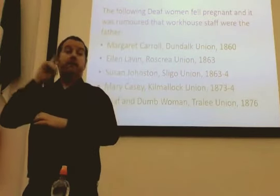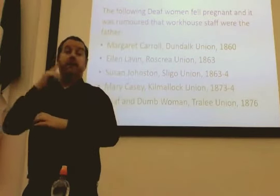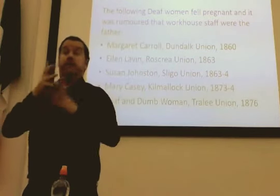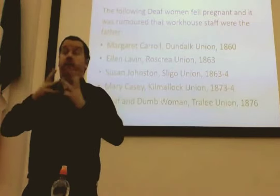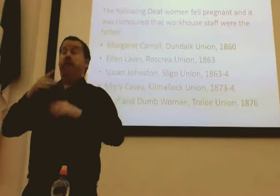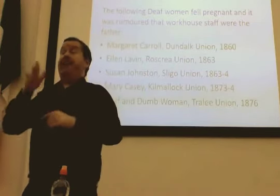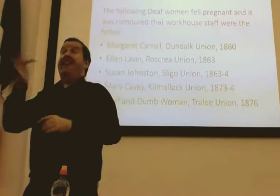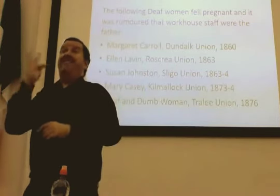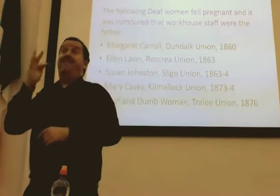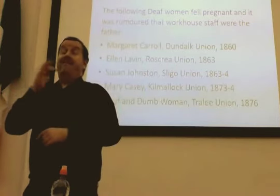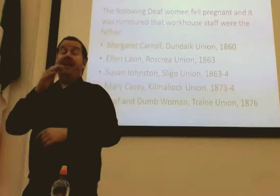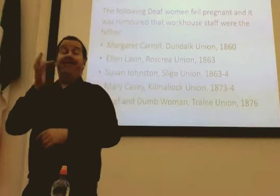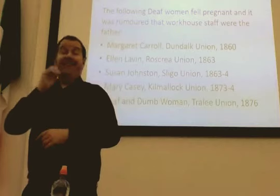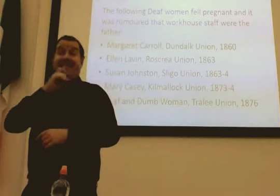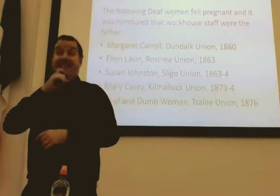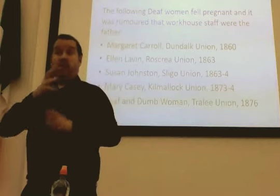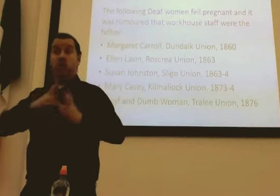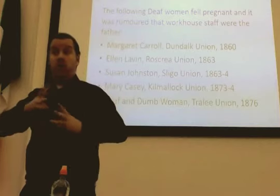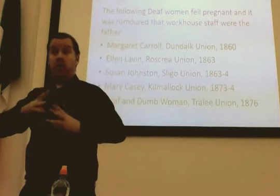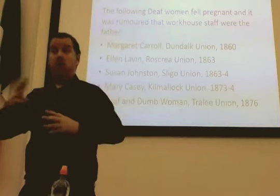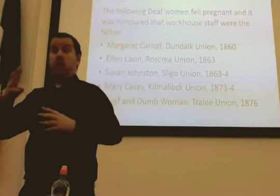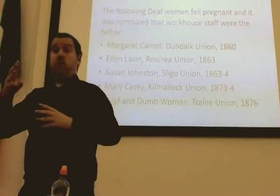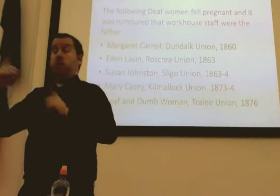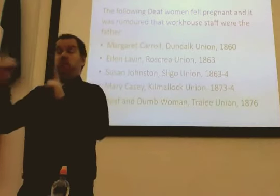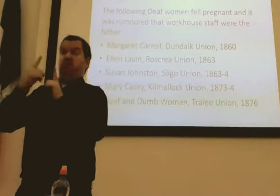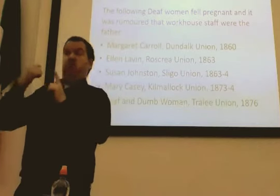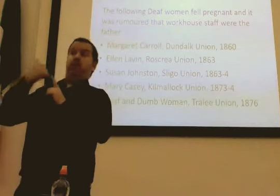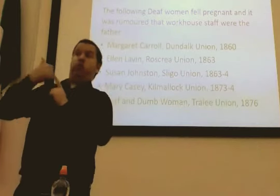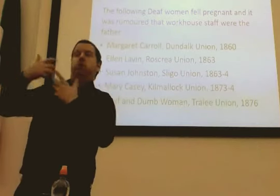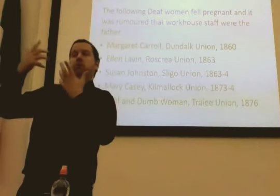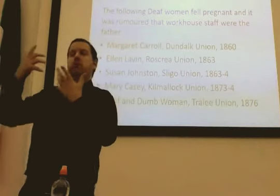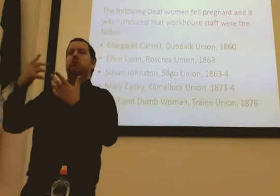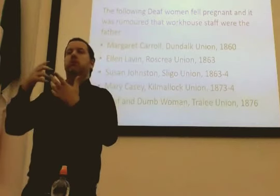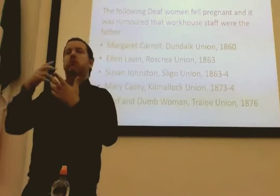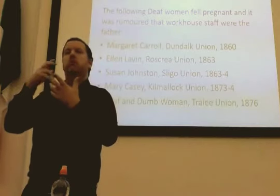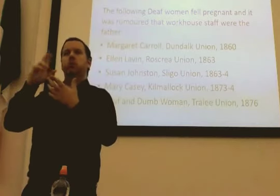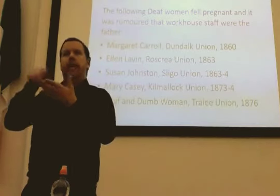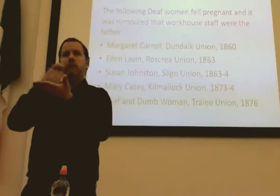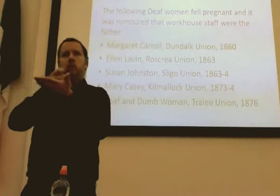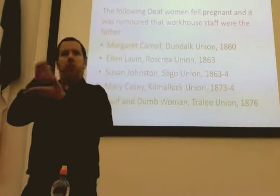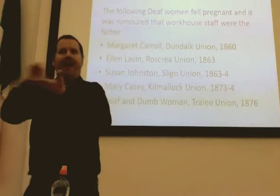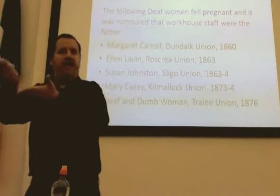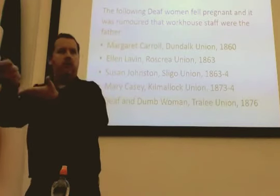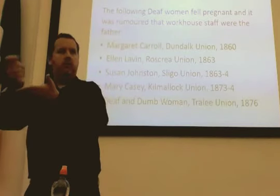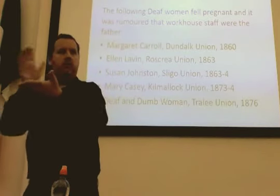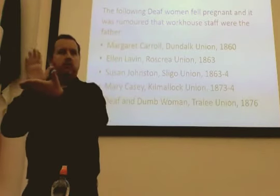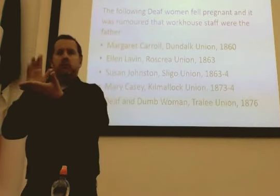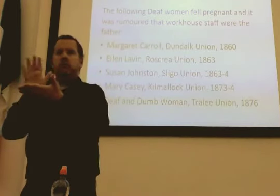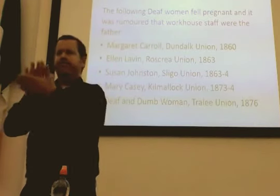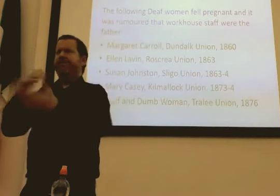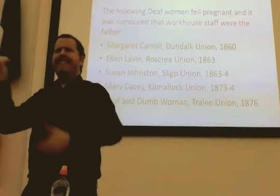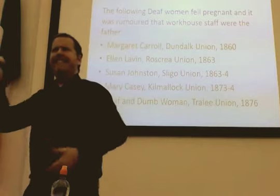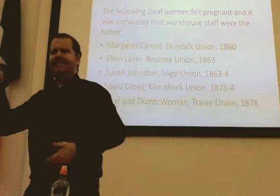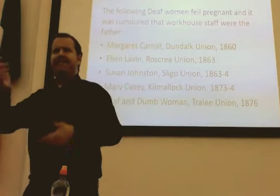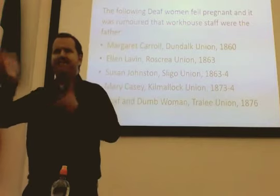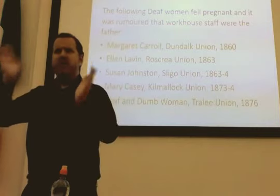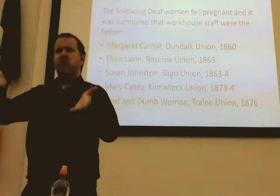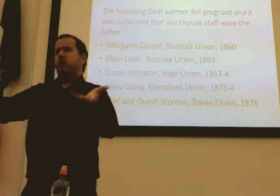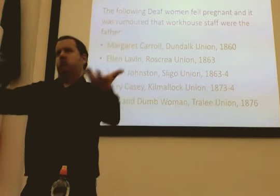But for hearing people who were easy targets, at least they could communicate. But for deaf women, they didn't have that option to